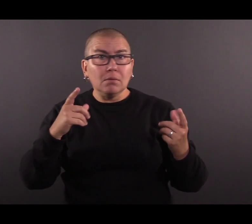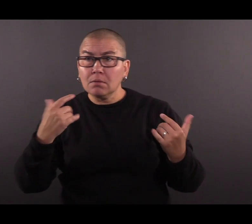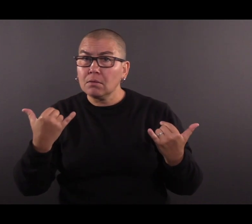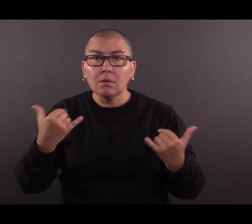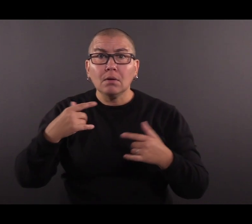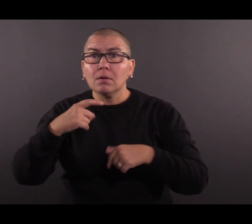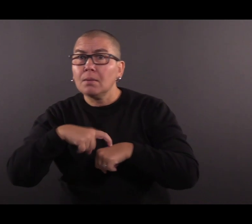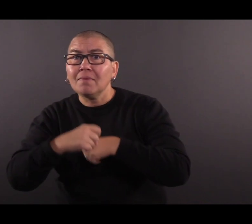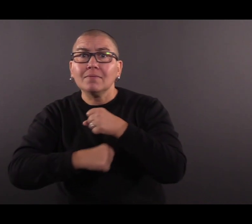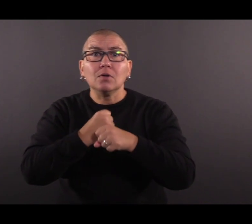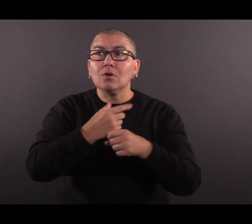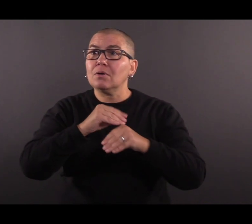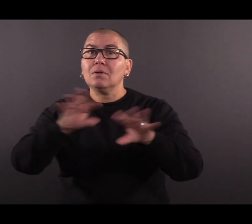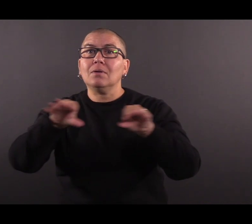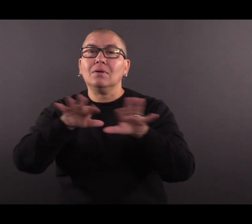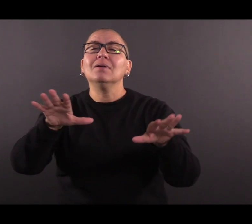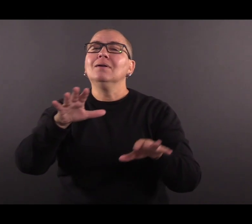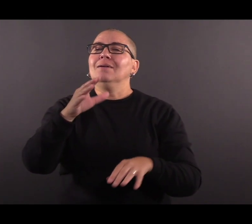in the summer.